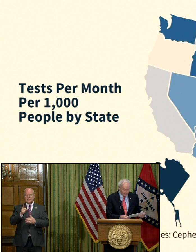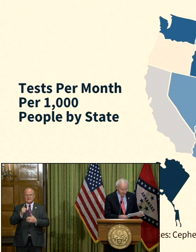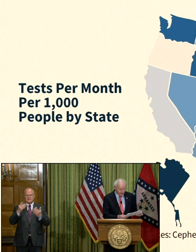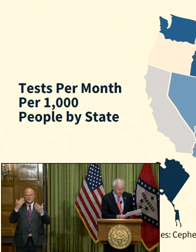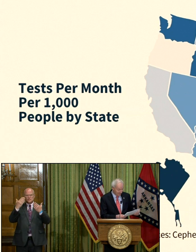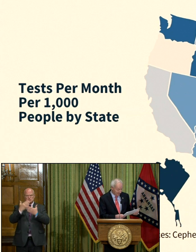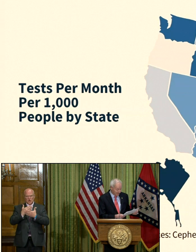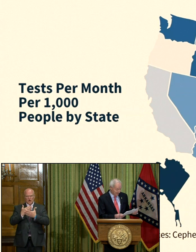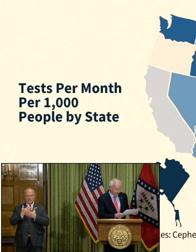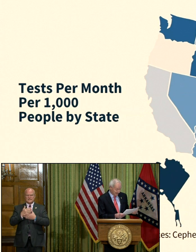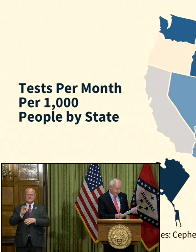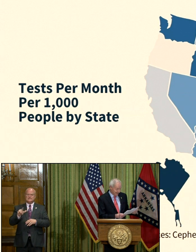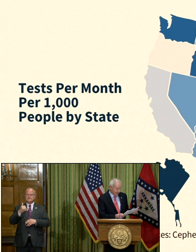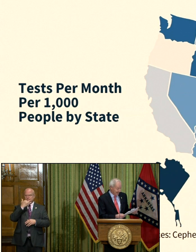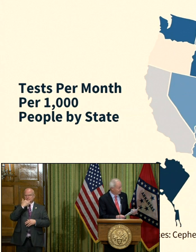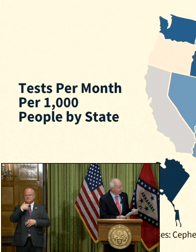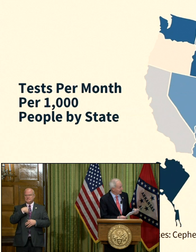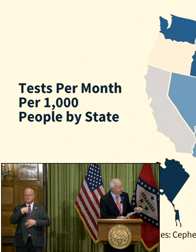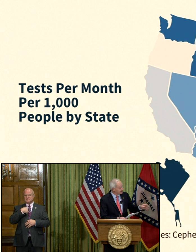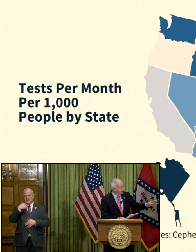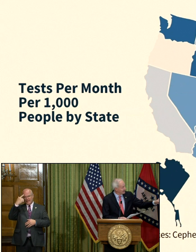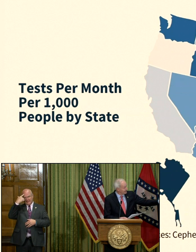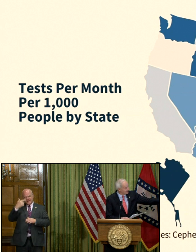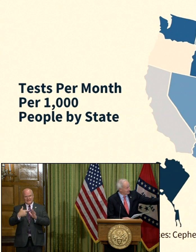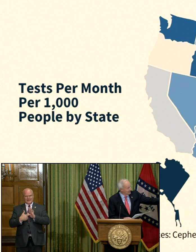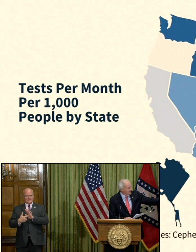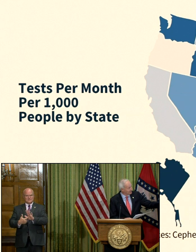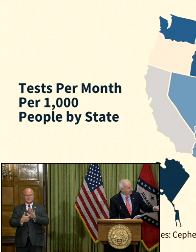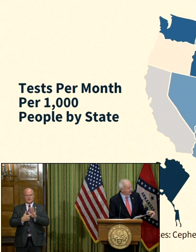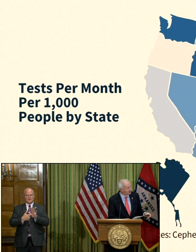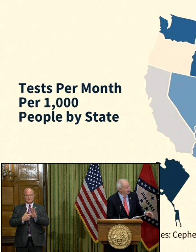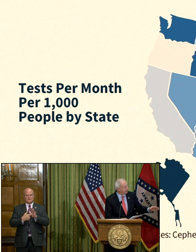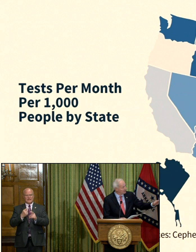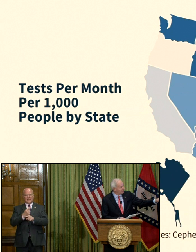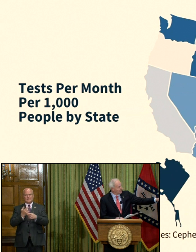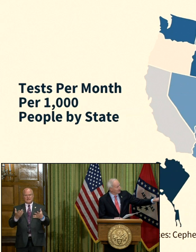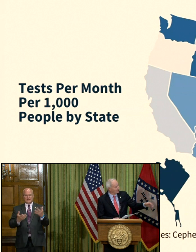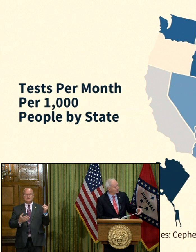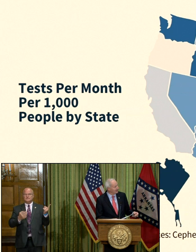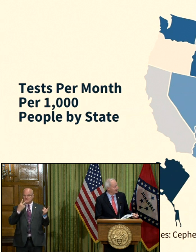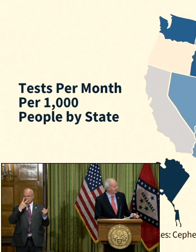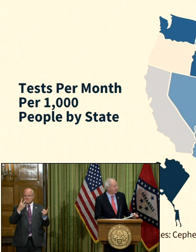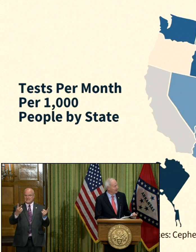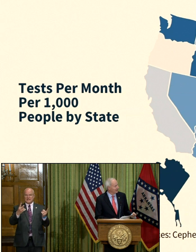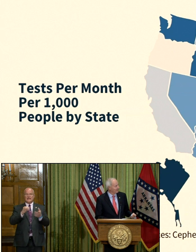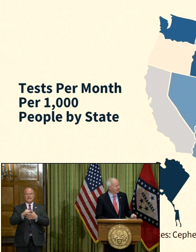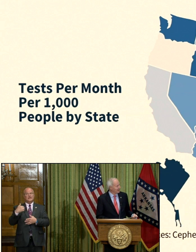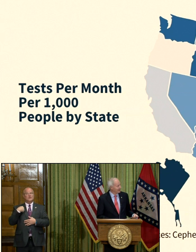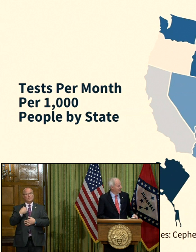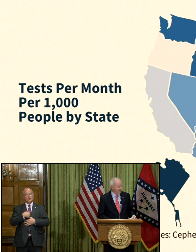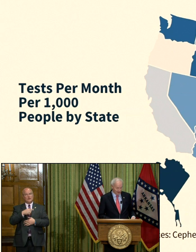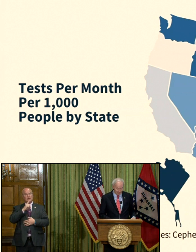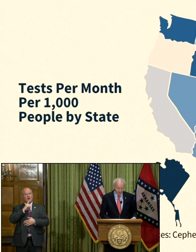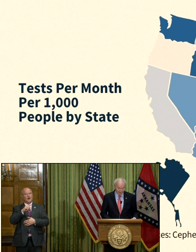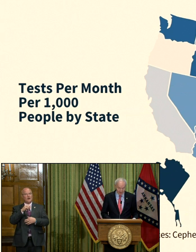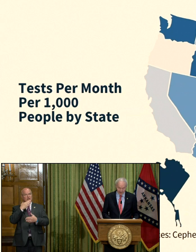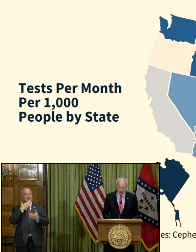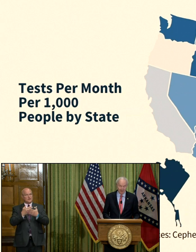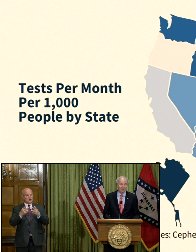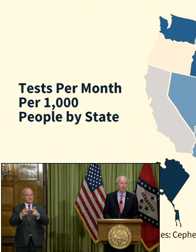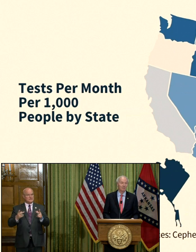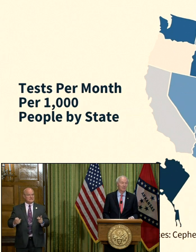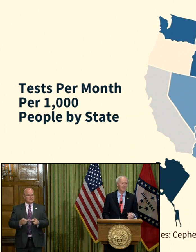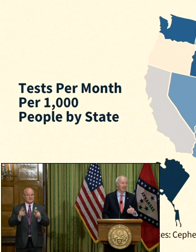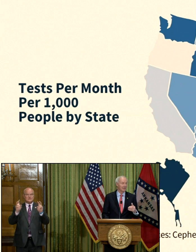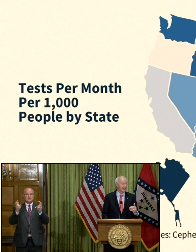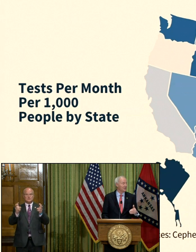the darkest of those, but I think that reflects probably accurately here. But you can still see that we are in a good